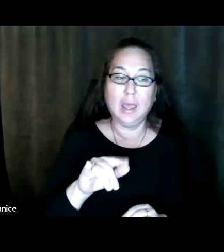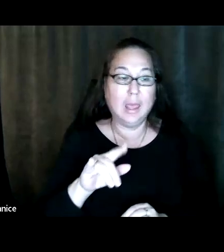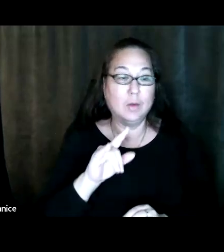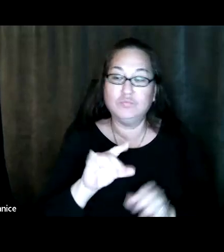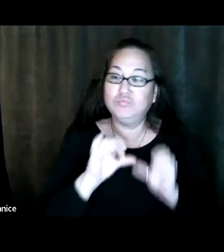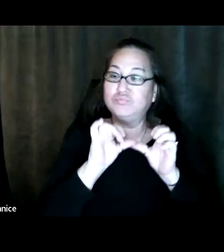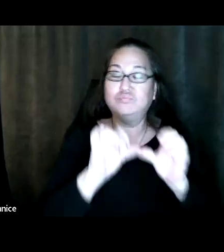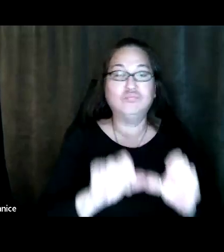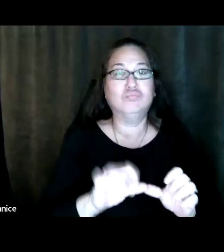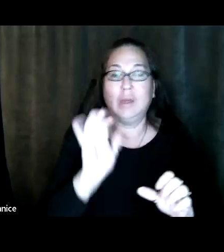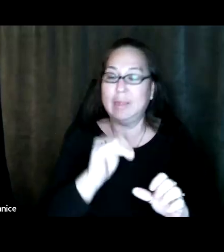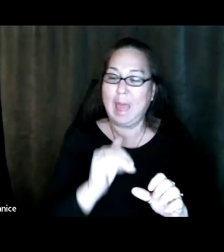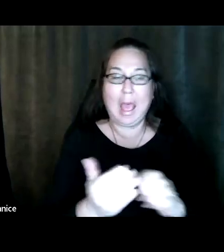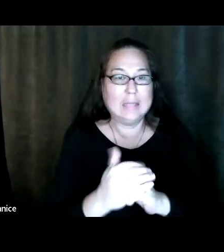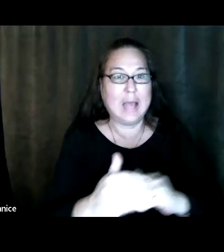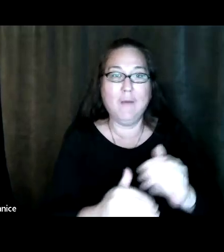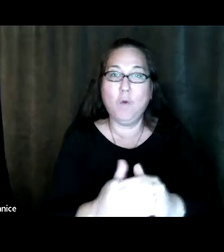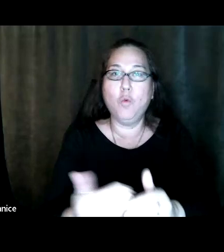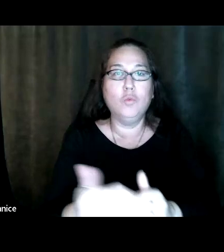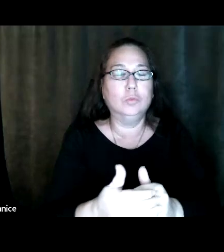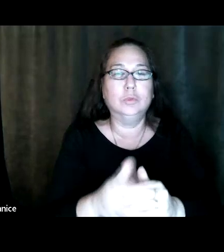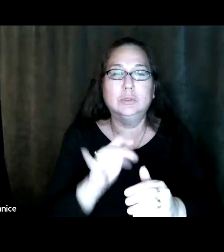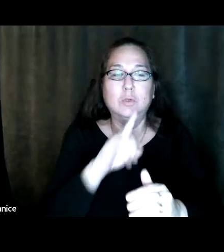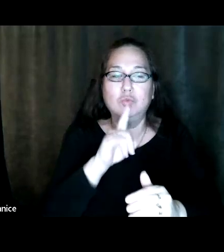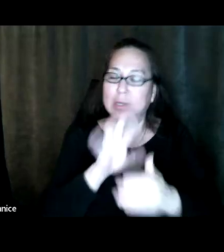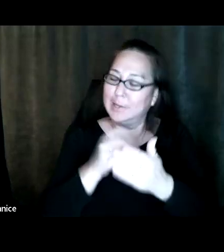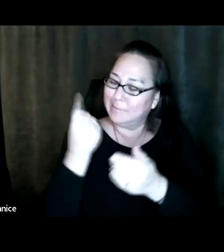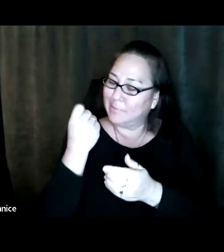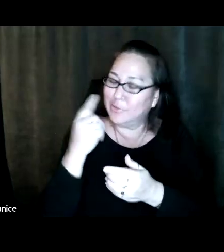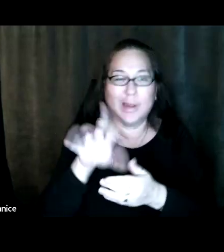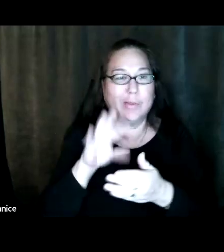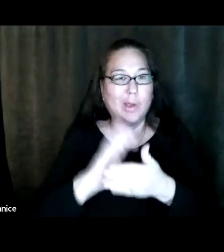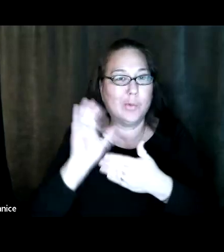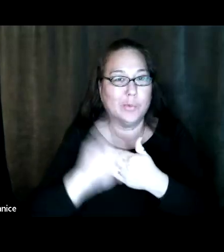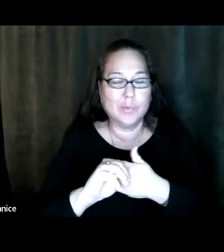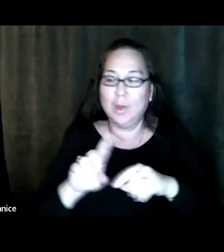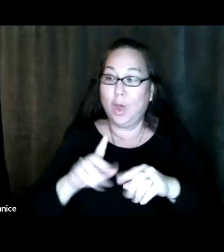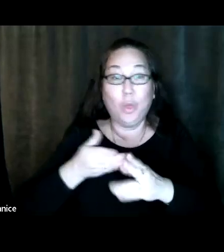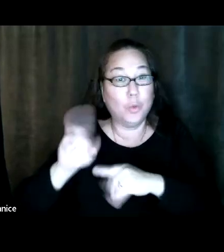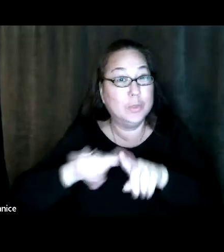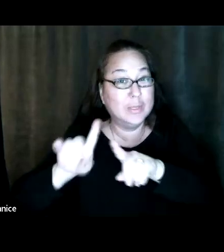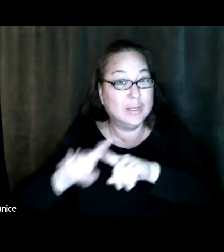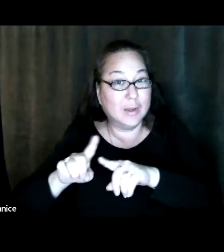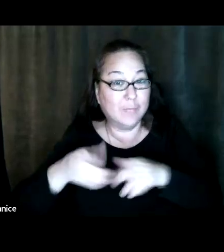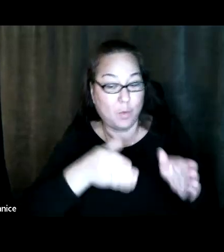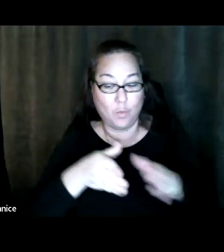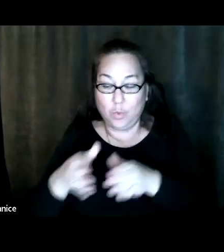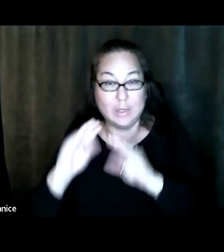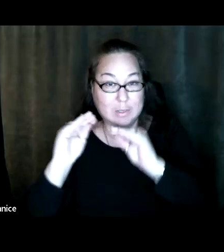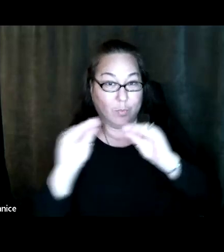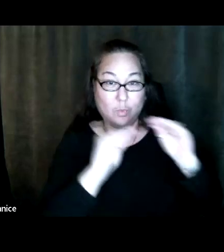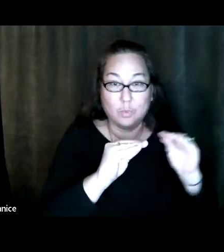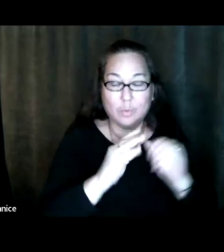they and their classmates could access and understand the curriculum through different modes of learning. Inclusion at the